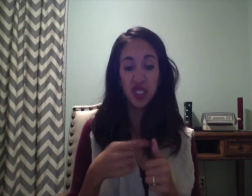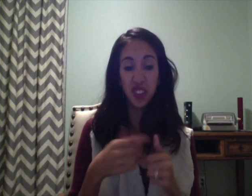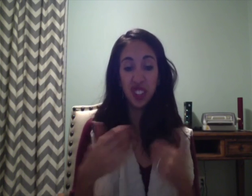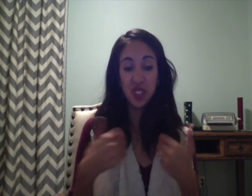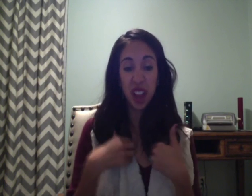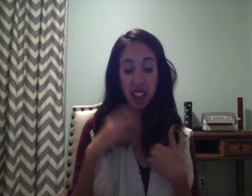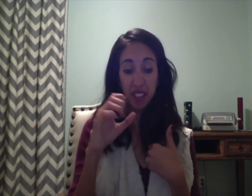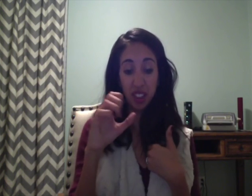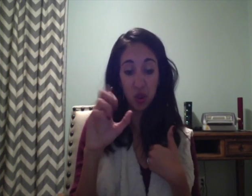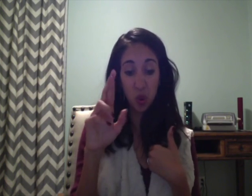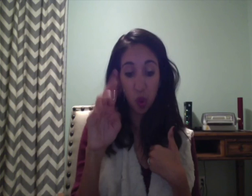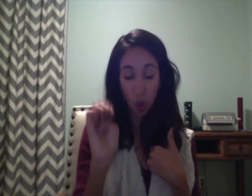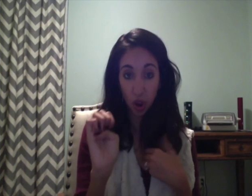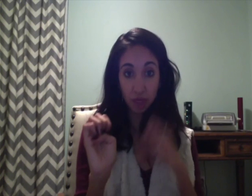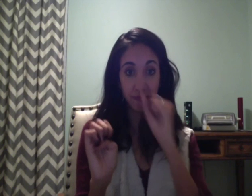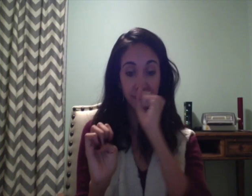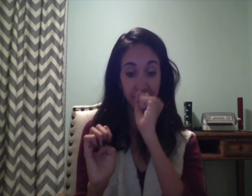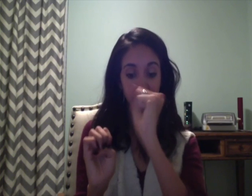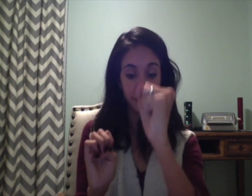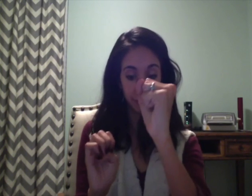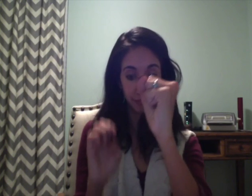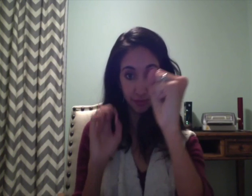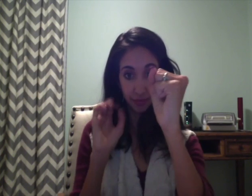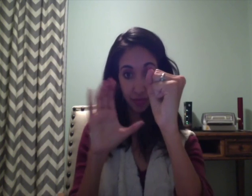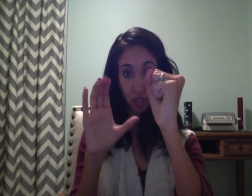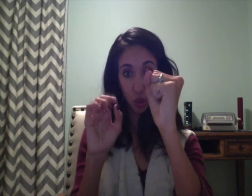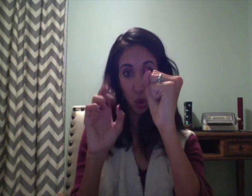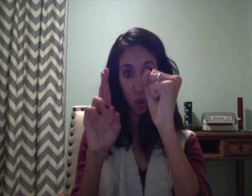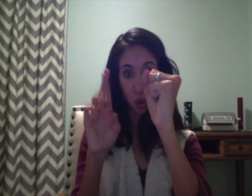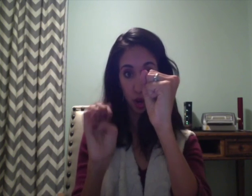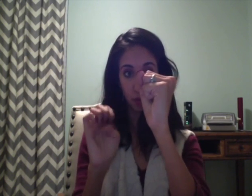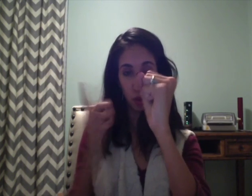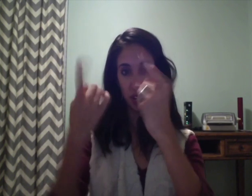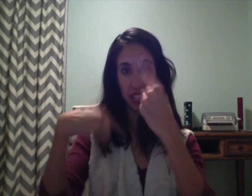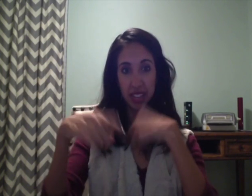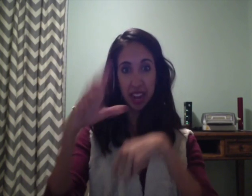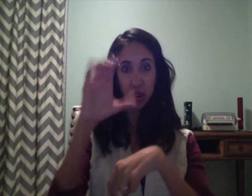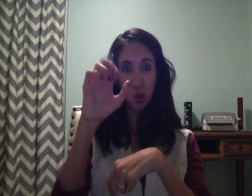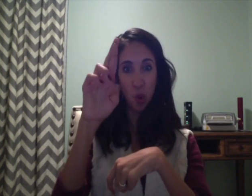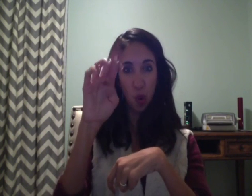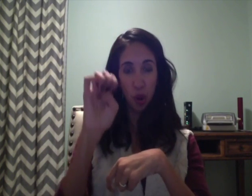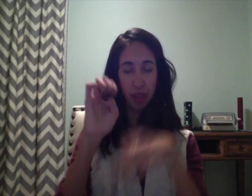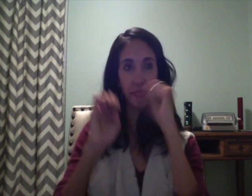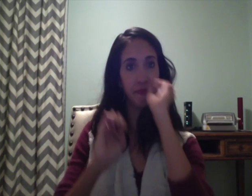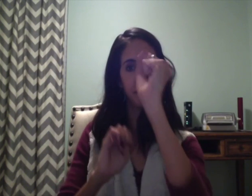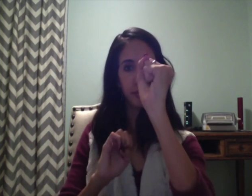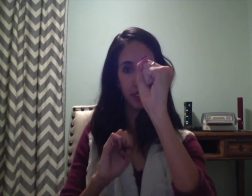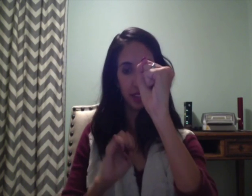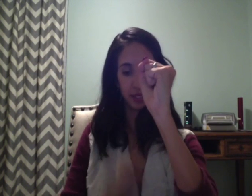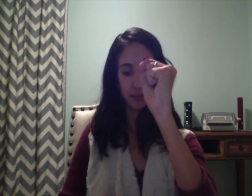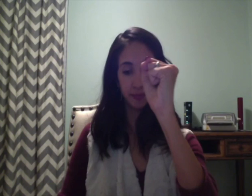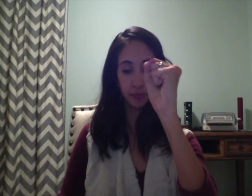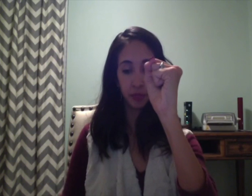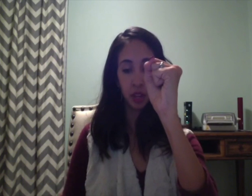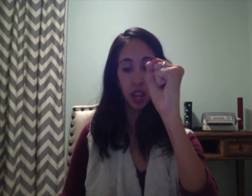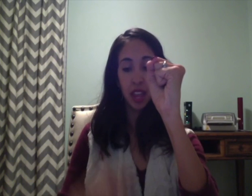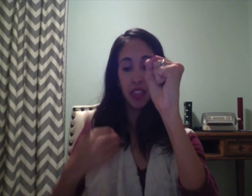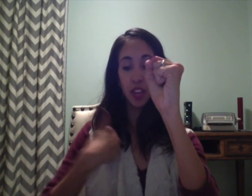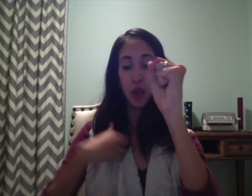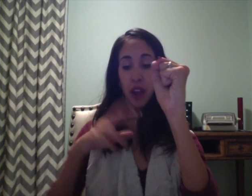first you have the core. The core. We're going to sign core like this. Then you have